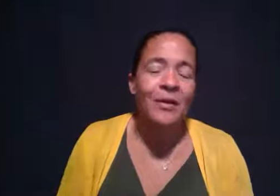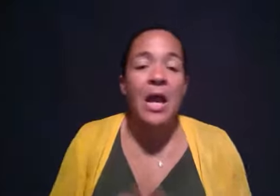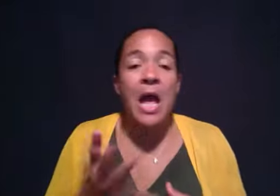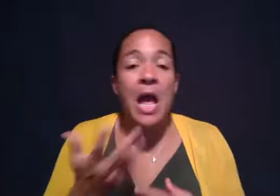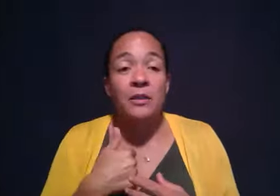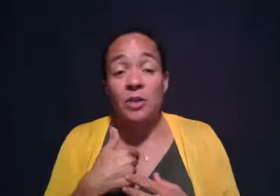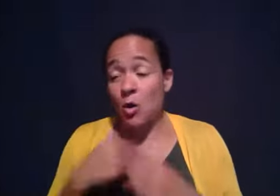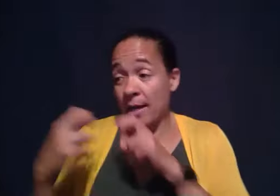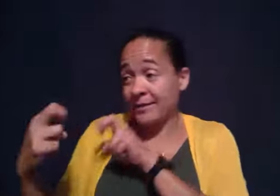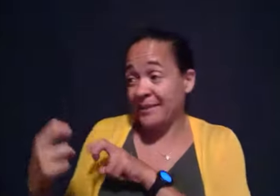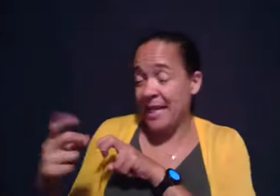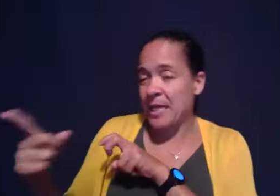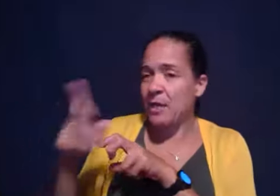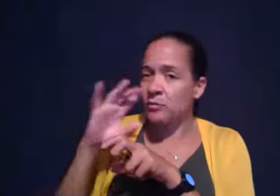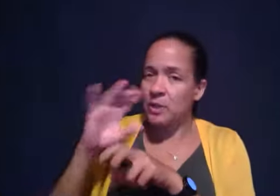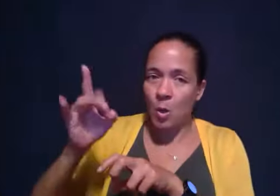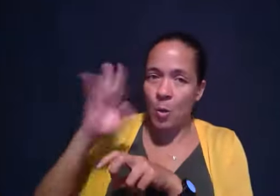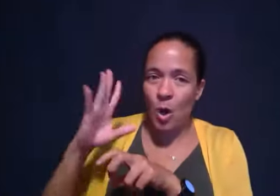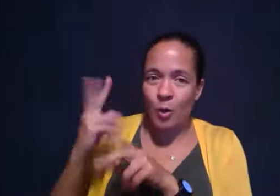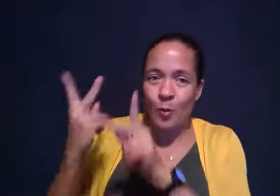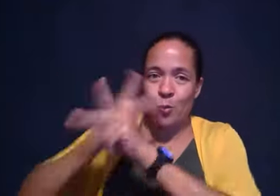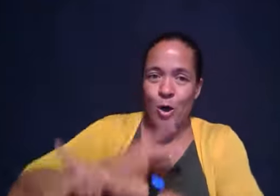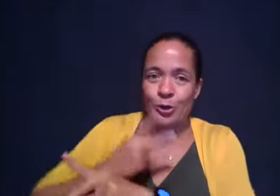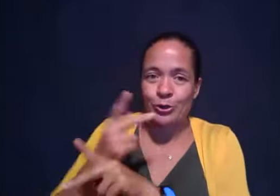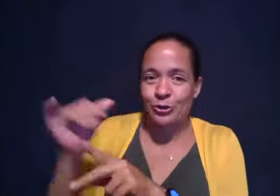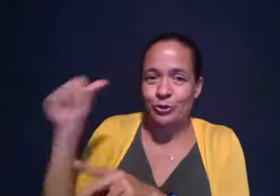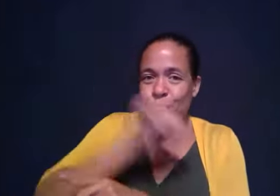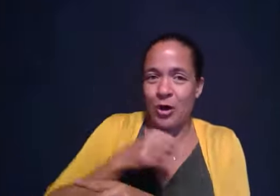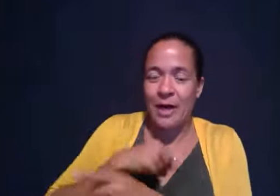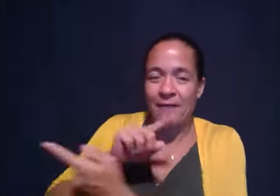met. He is not. I've been in AA a while. I've met some worse drunks now.